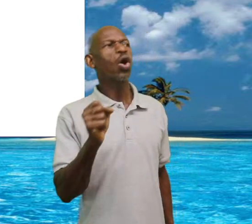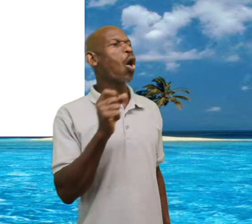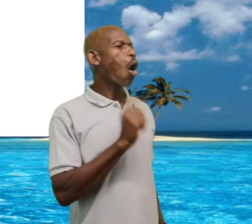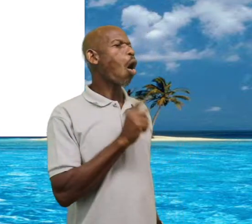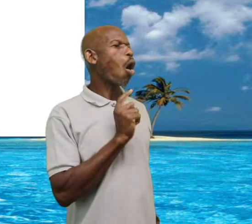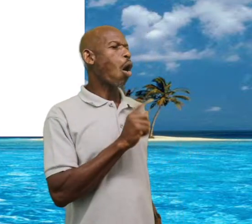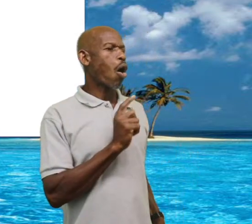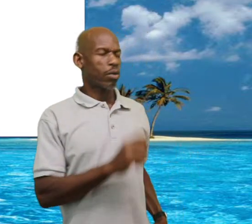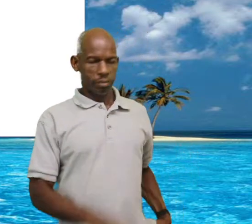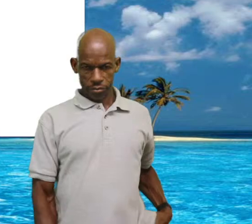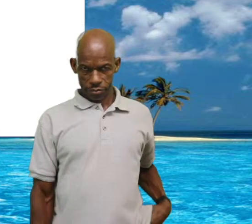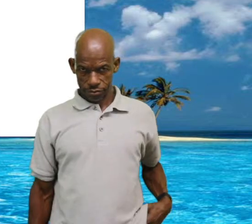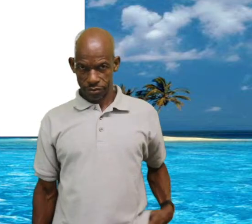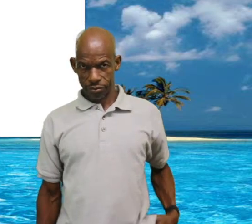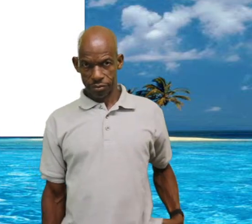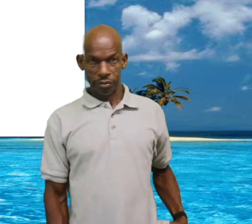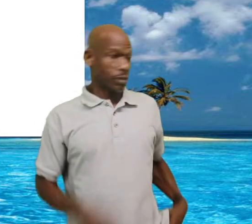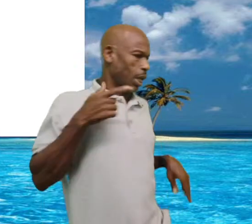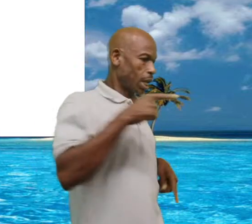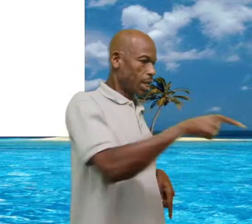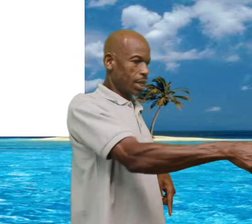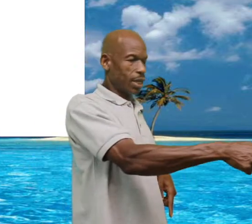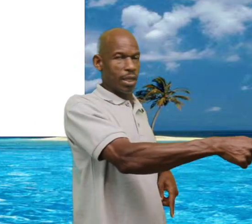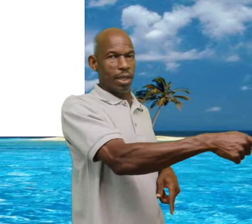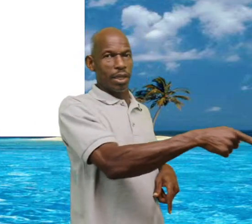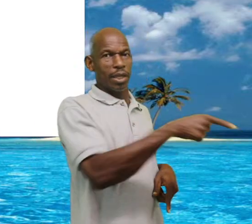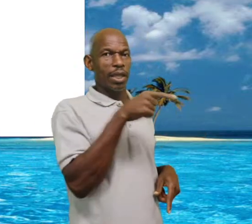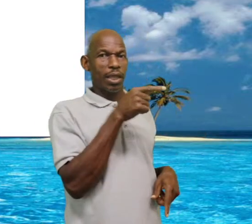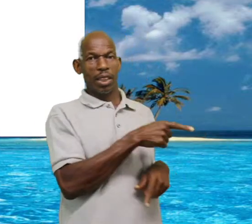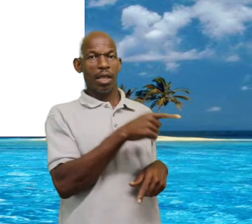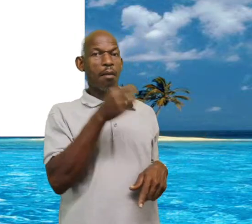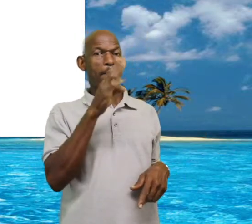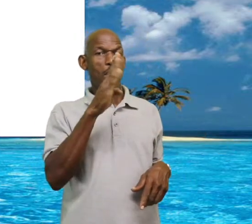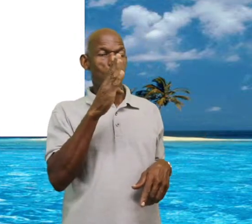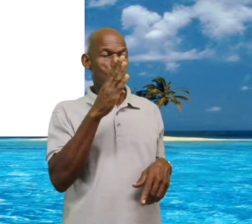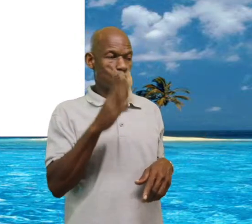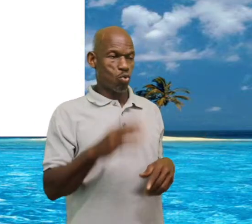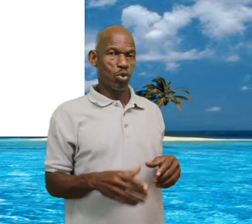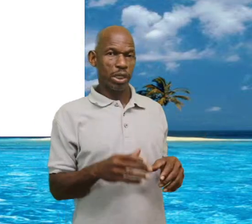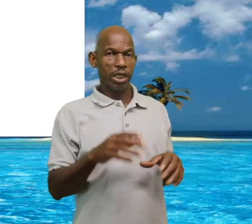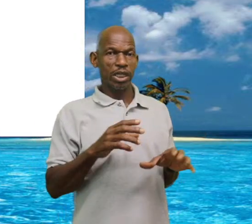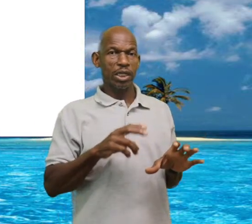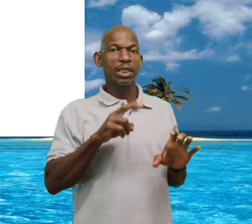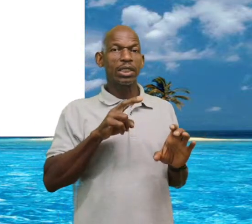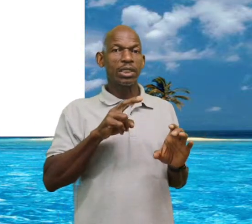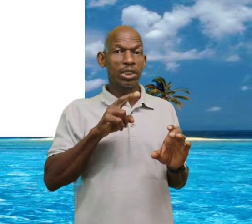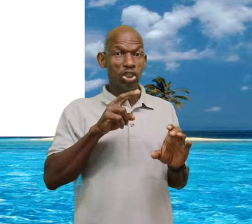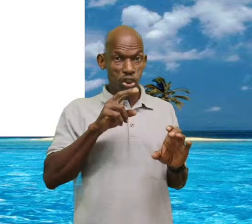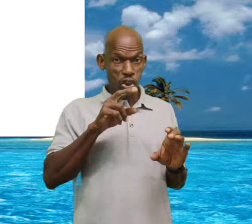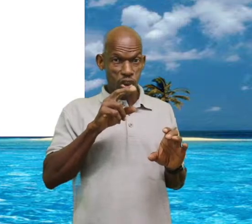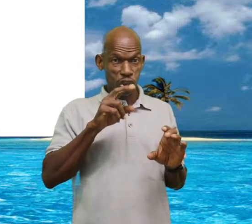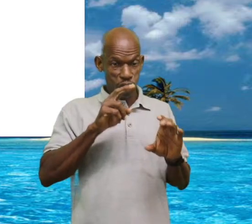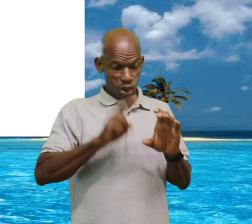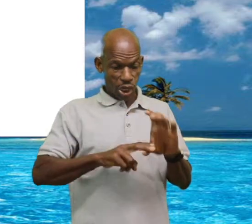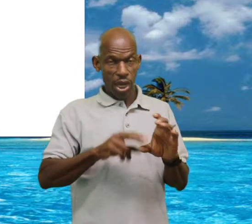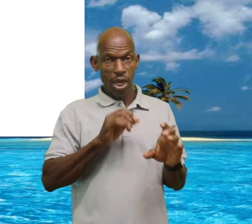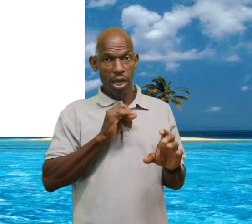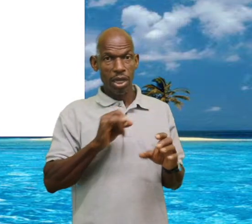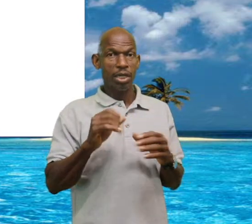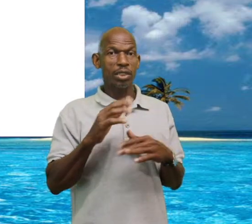I'm identifying it that it is blue. I'm telling you that that small shirt is blue. Okay,